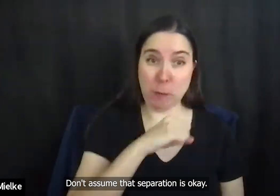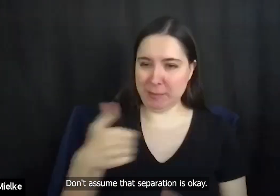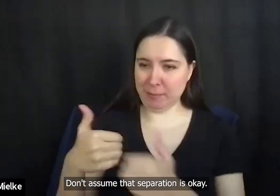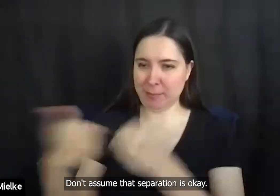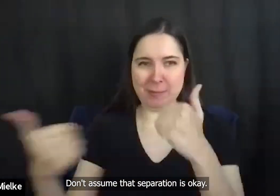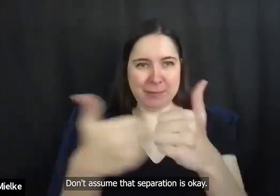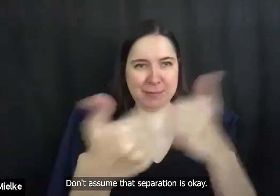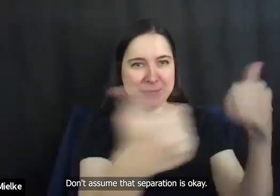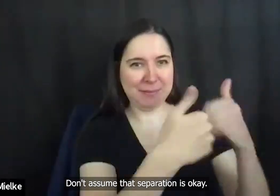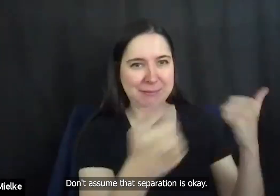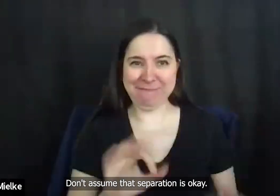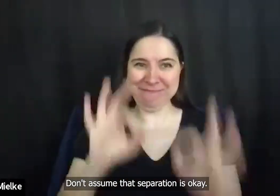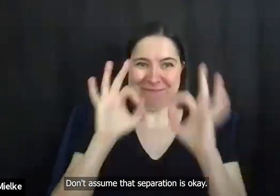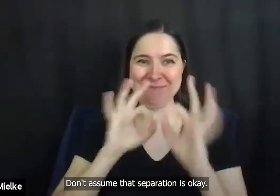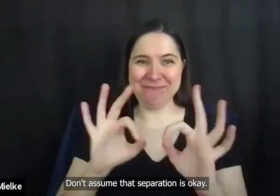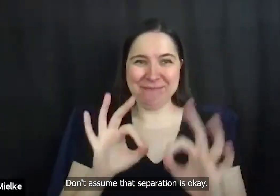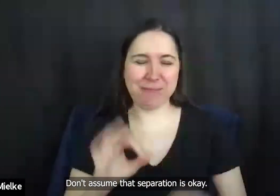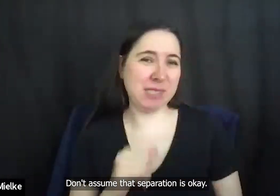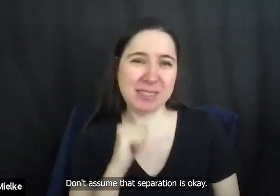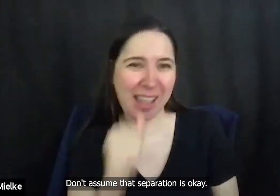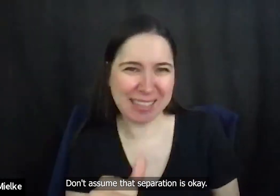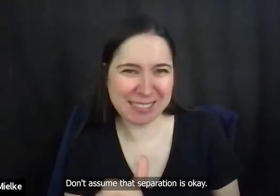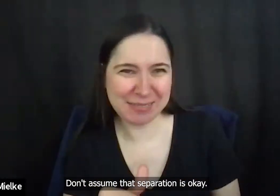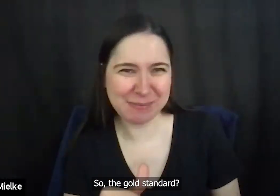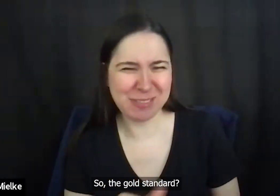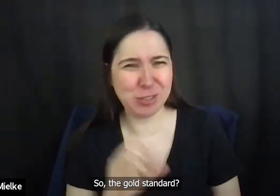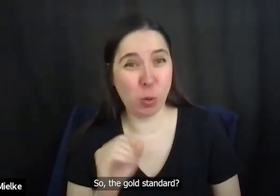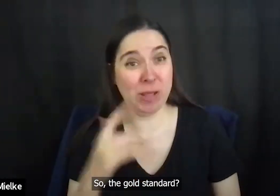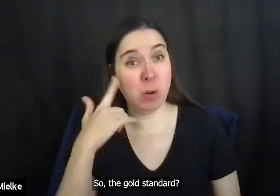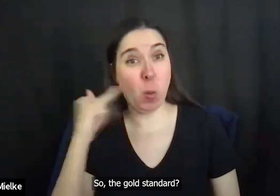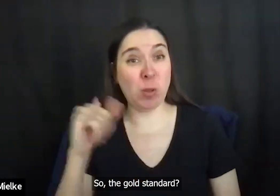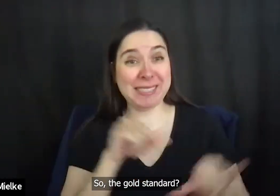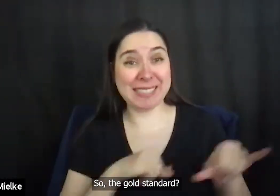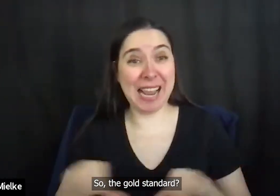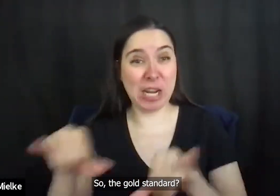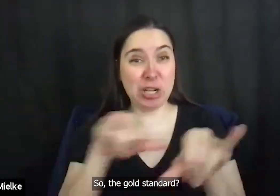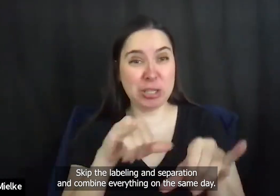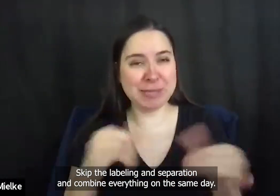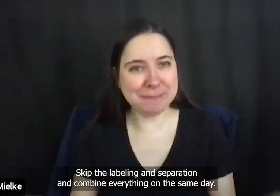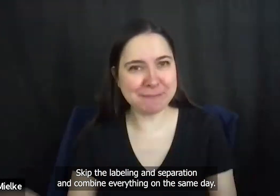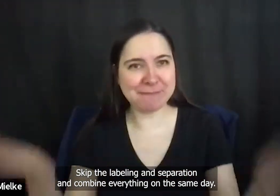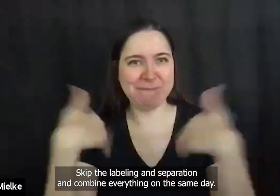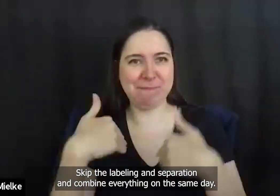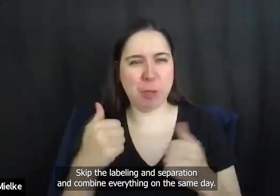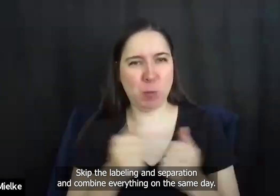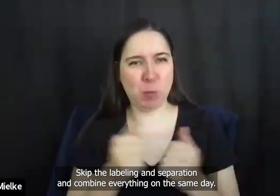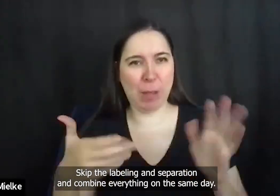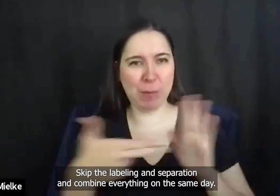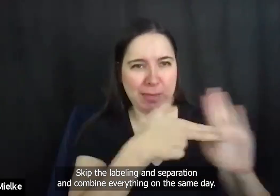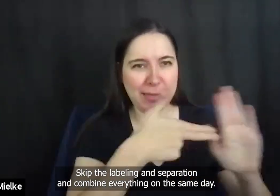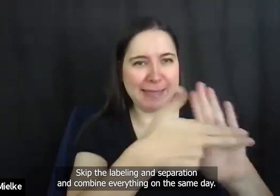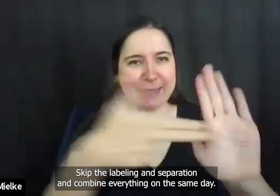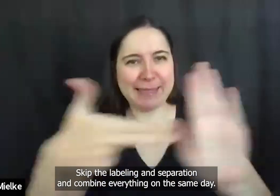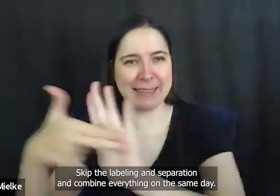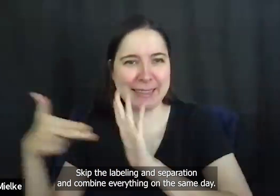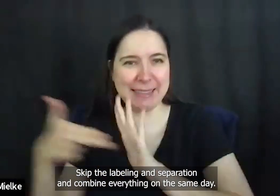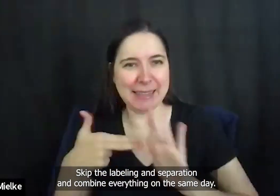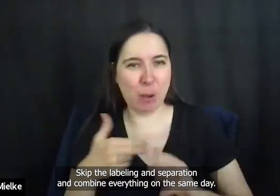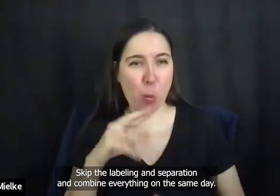Don't assume that separation is okay. So the gold standard, skip the labeling and separation and combine everything